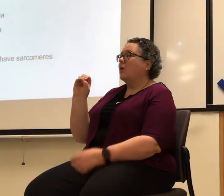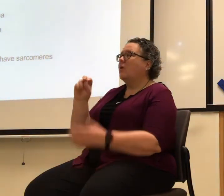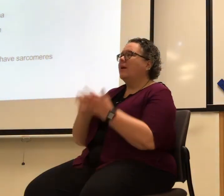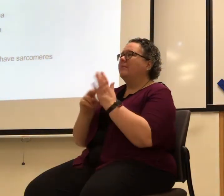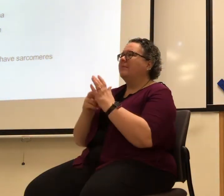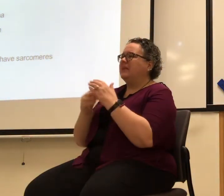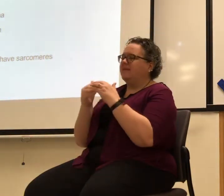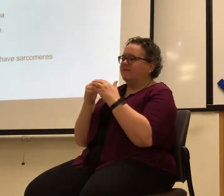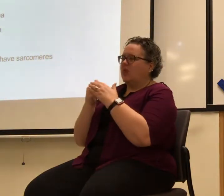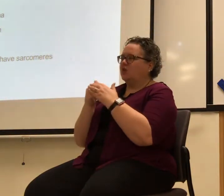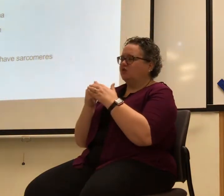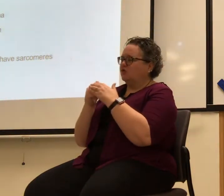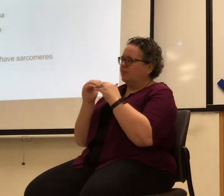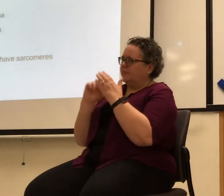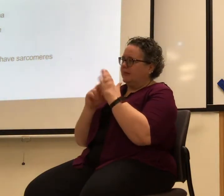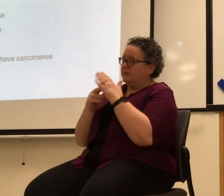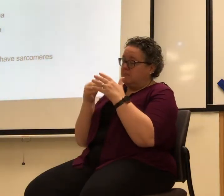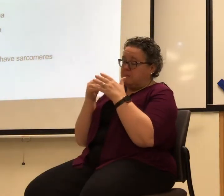sarcoplasm,